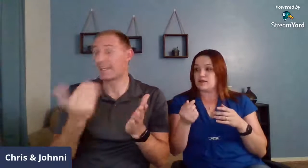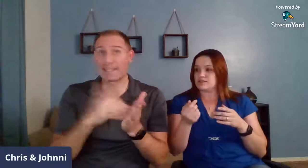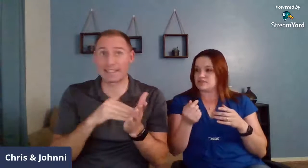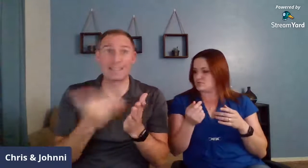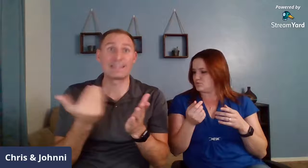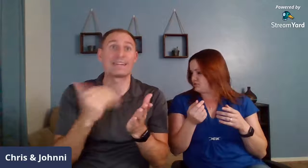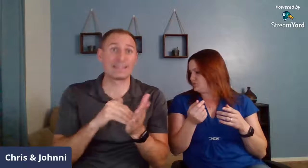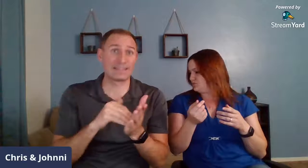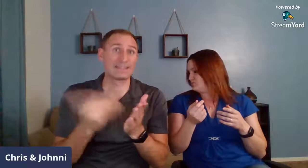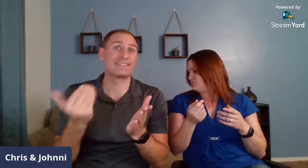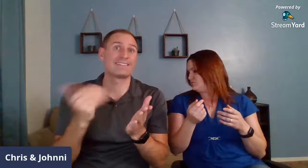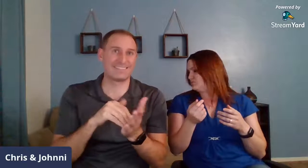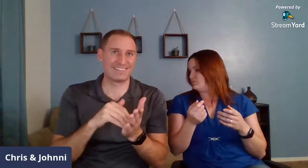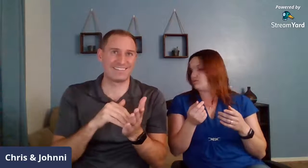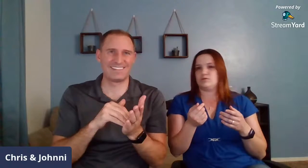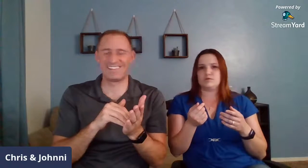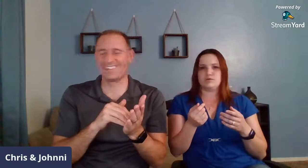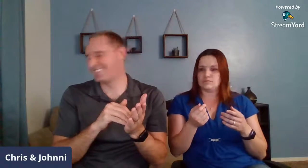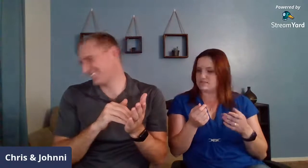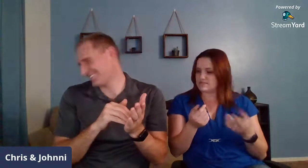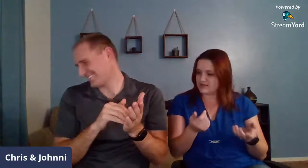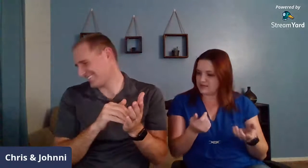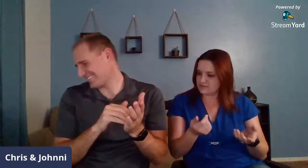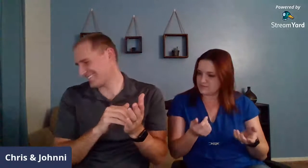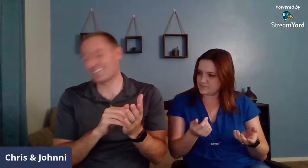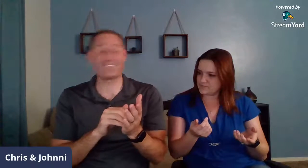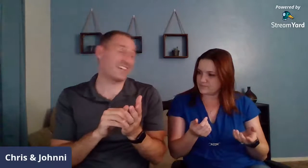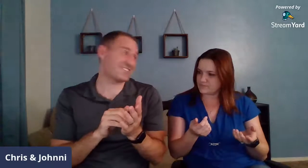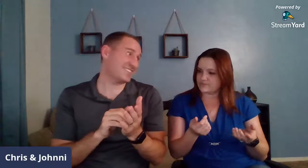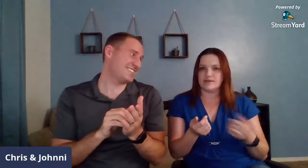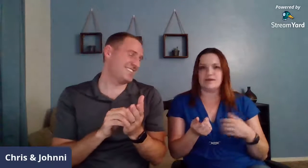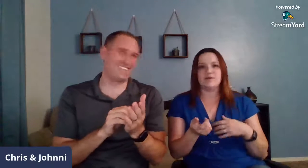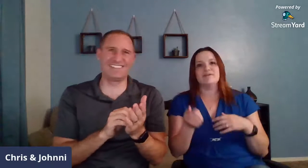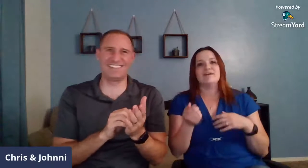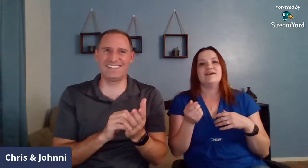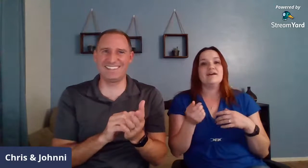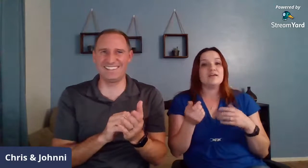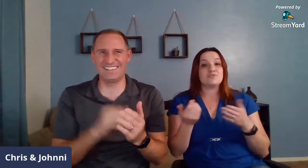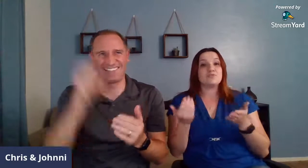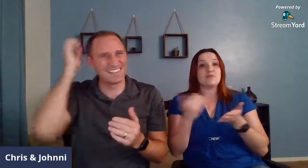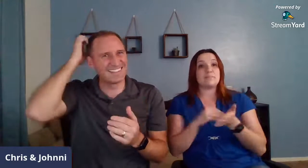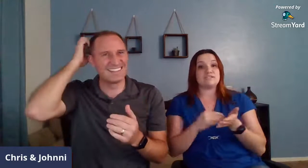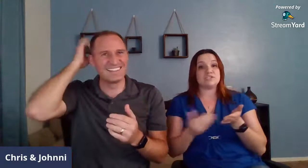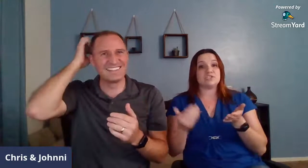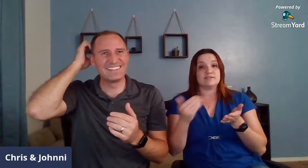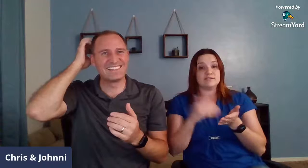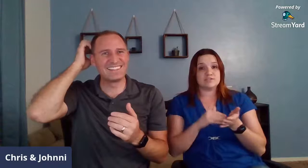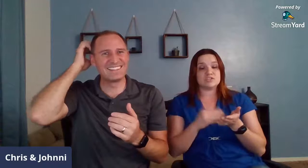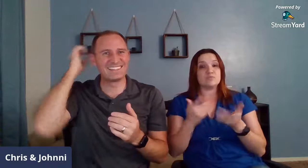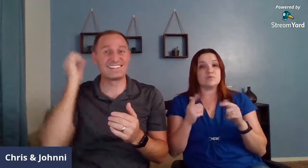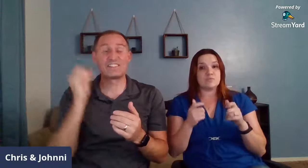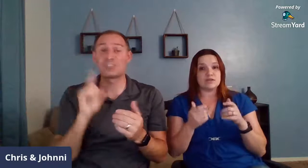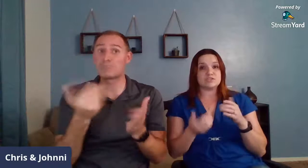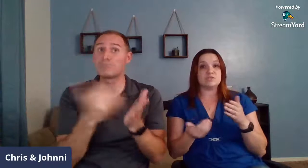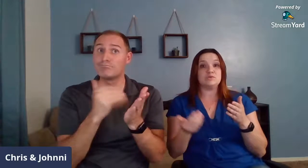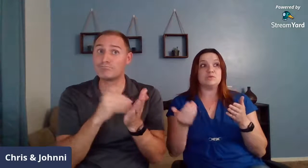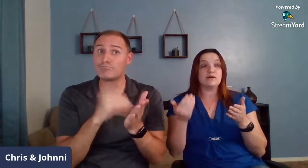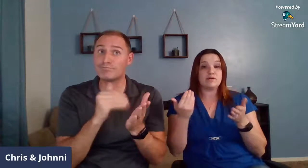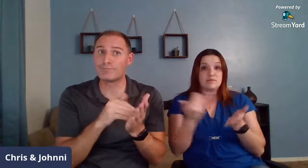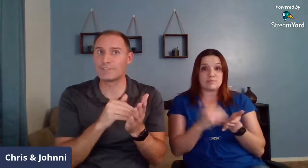It's through, what is that? A flashlight. Oh, through repetition. So we want to Can I take repeat- the